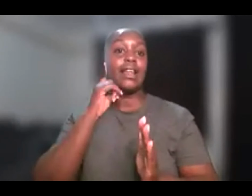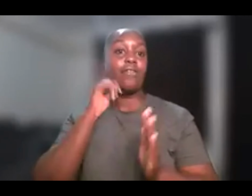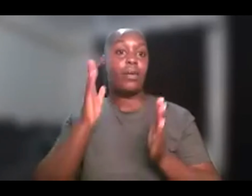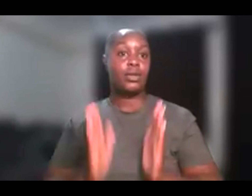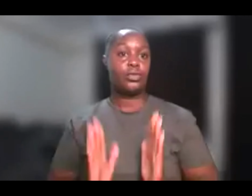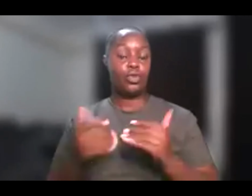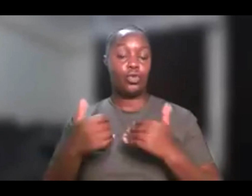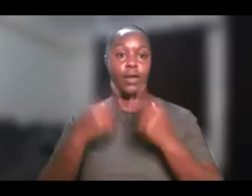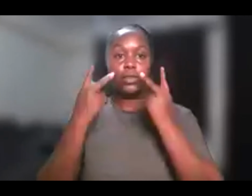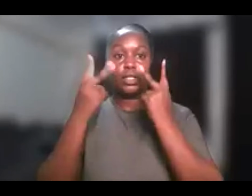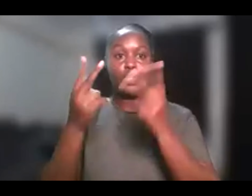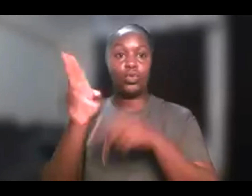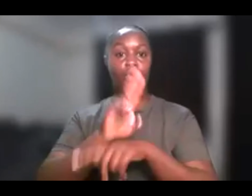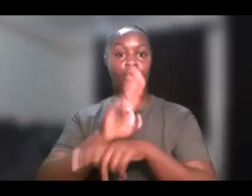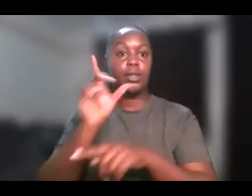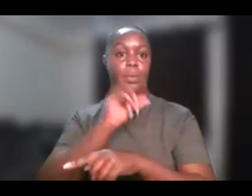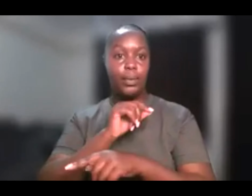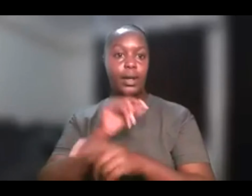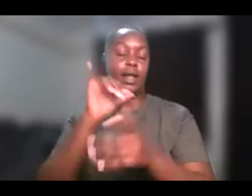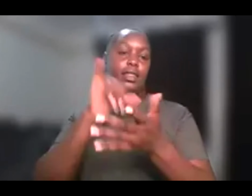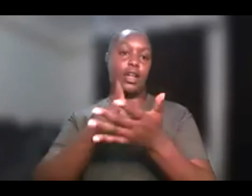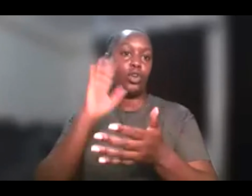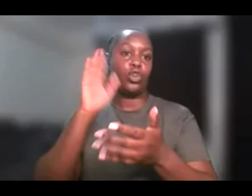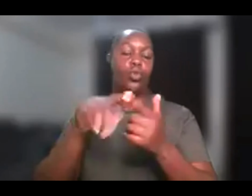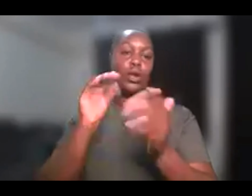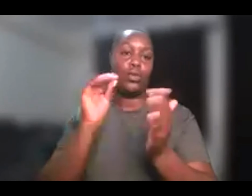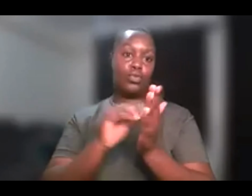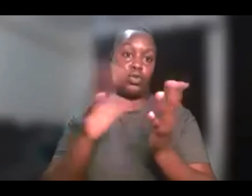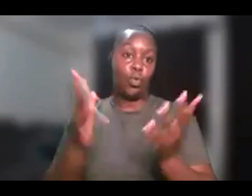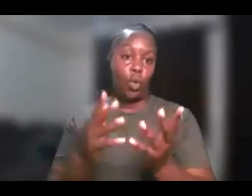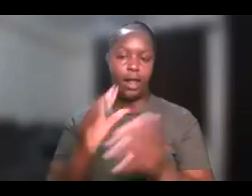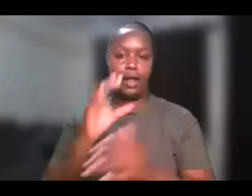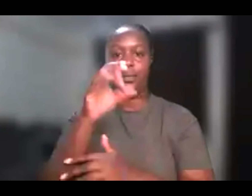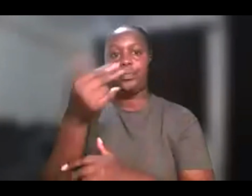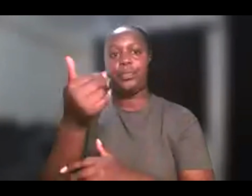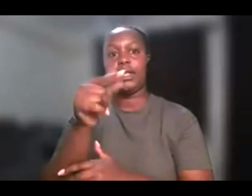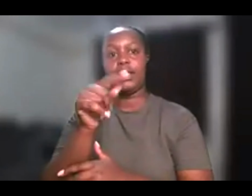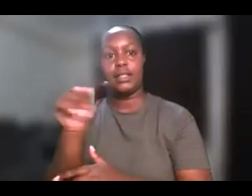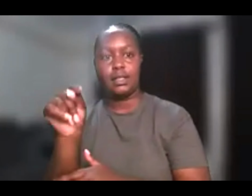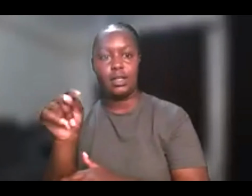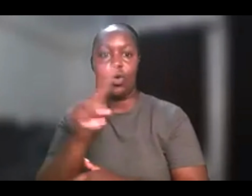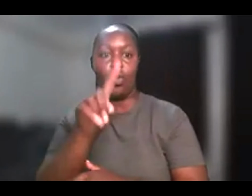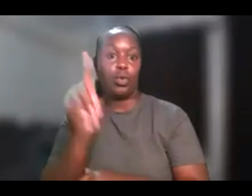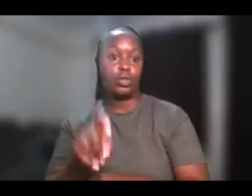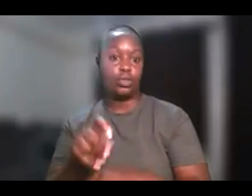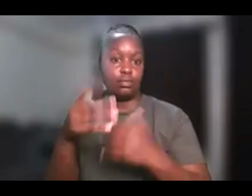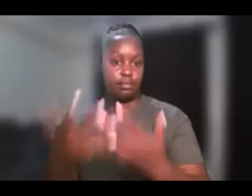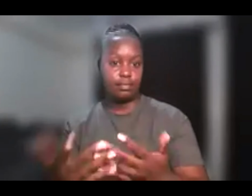will type on chat. The questions that will be discussed in the room are the first 3 questions under data sets.